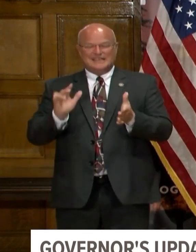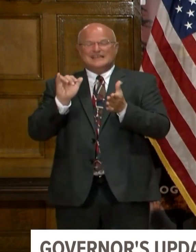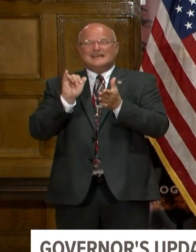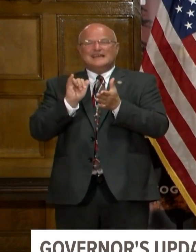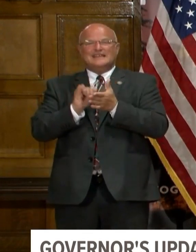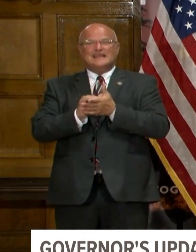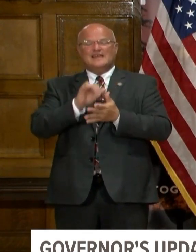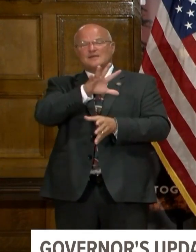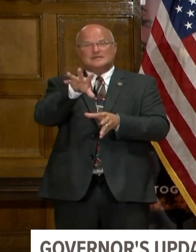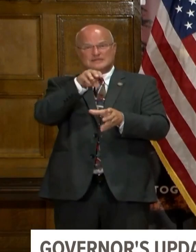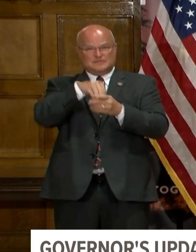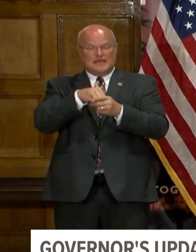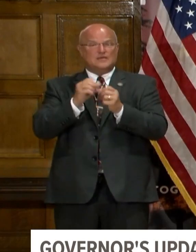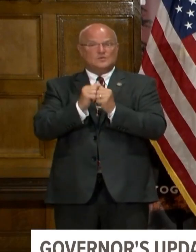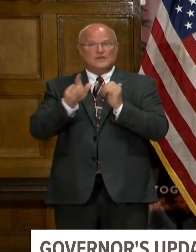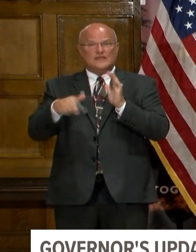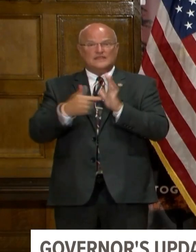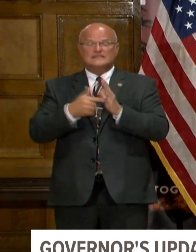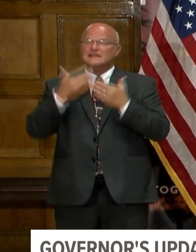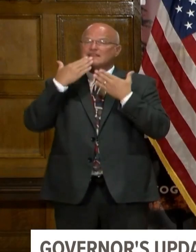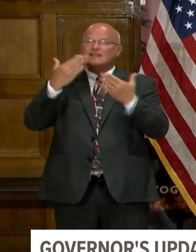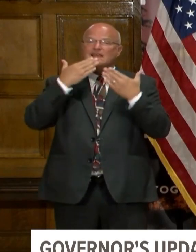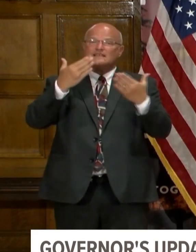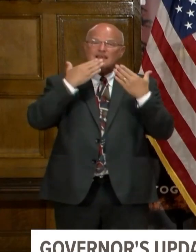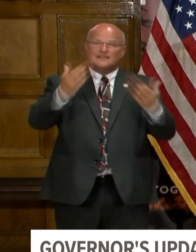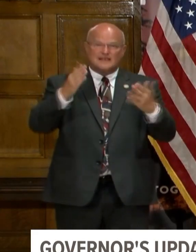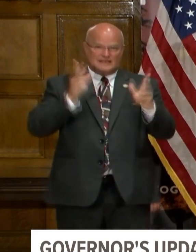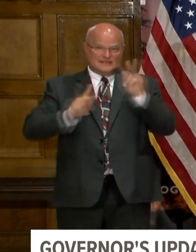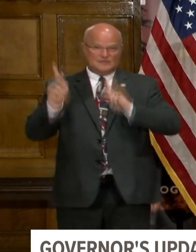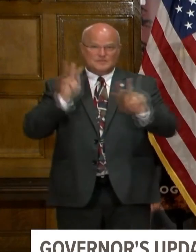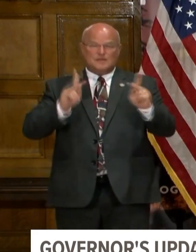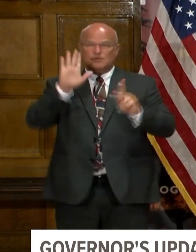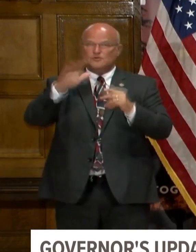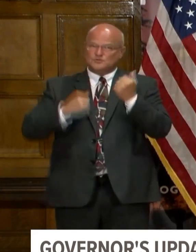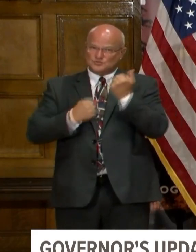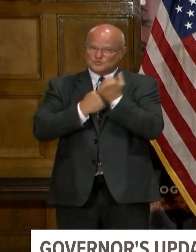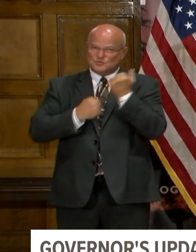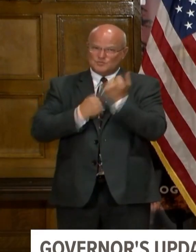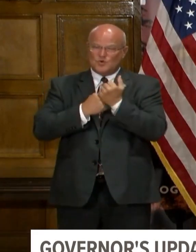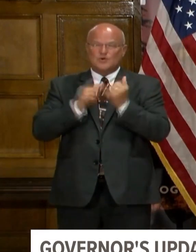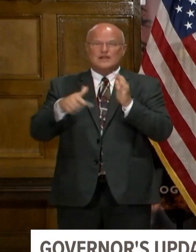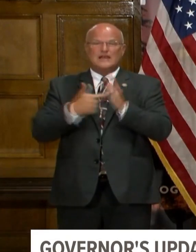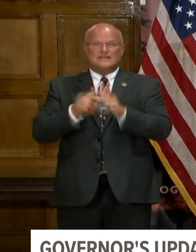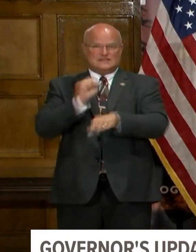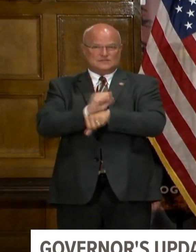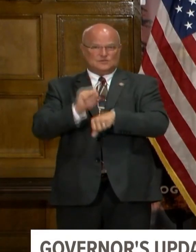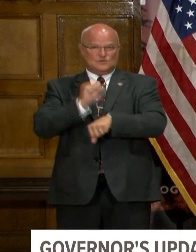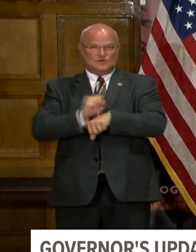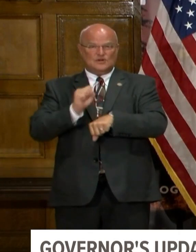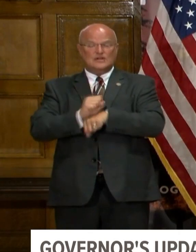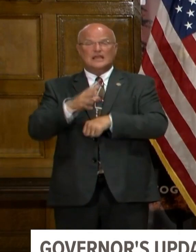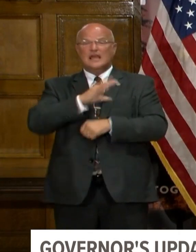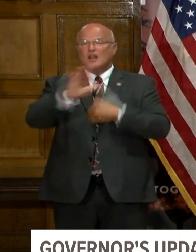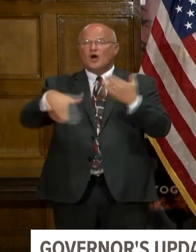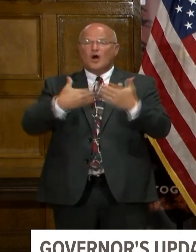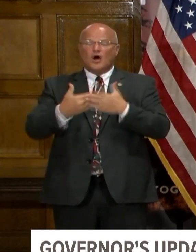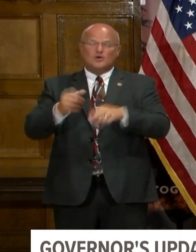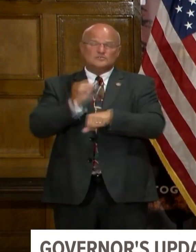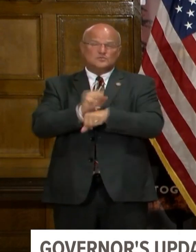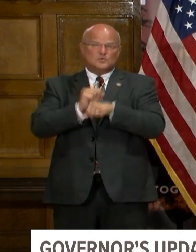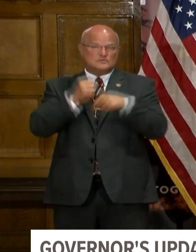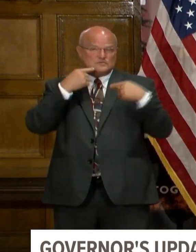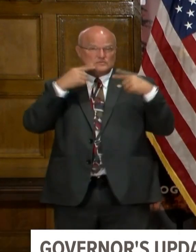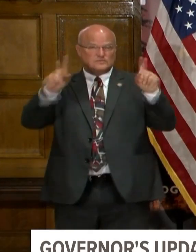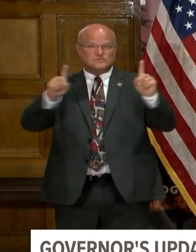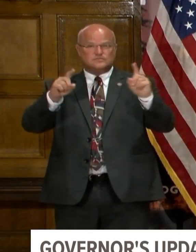have participated in this. I want to thank the public for their support of this effort and all that we're trying to